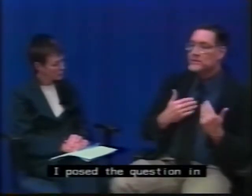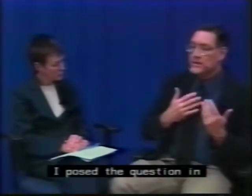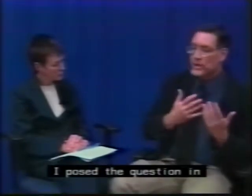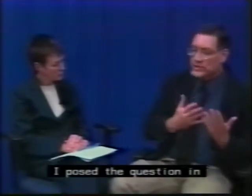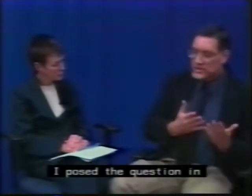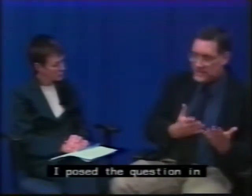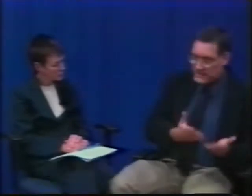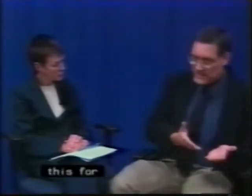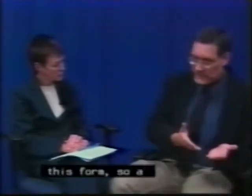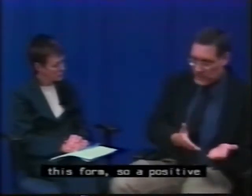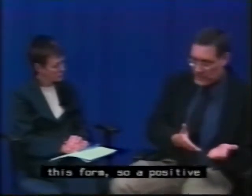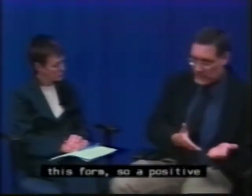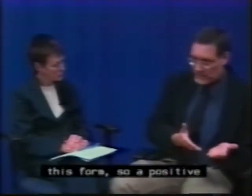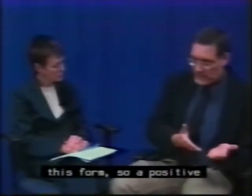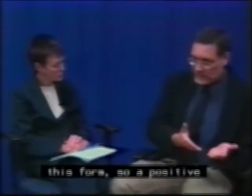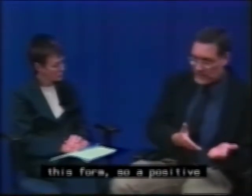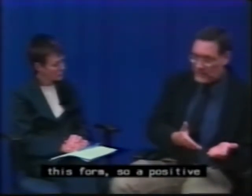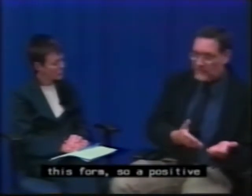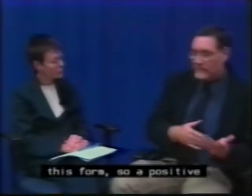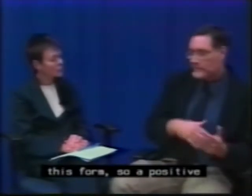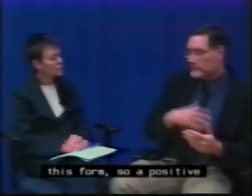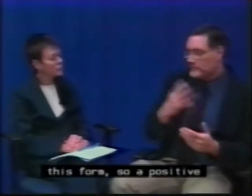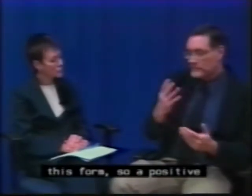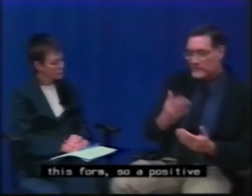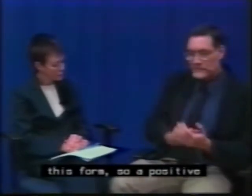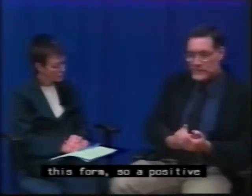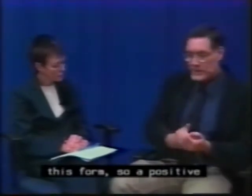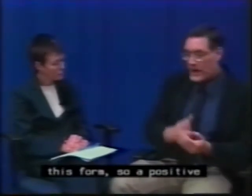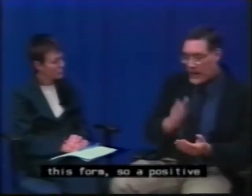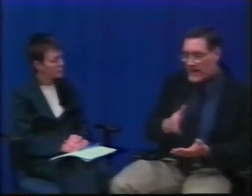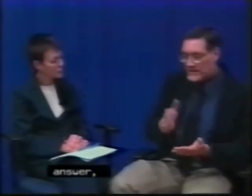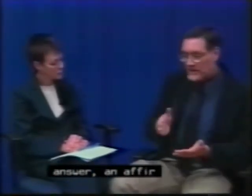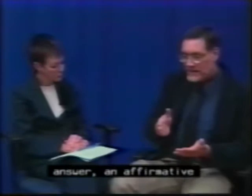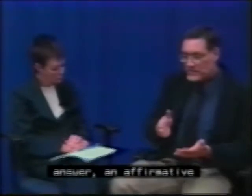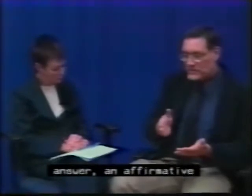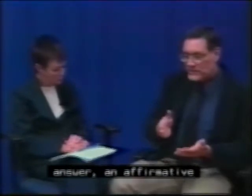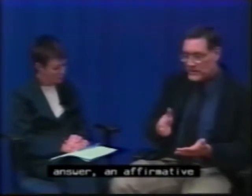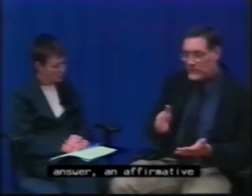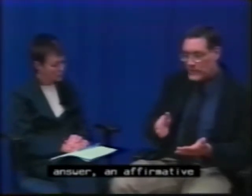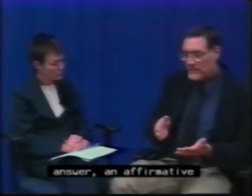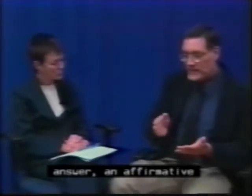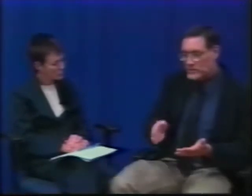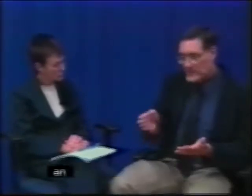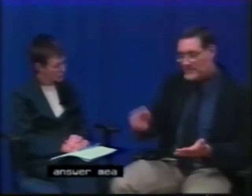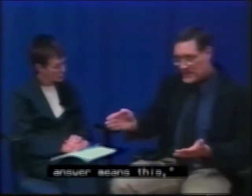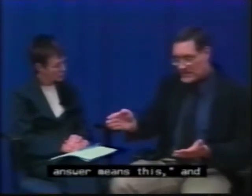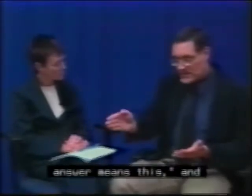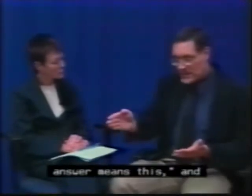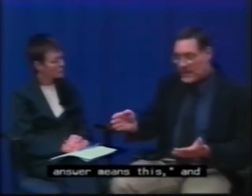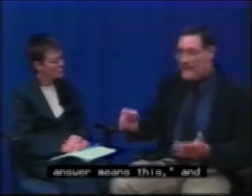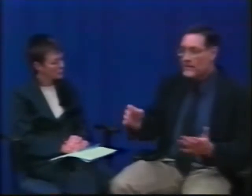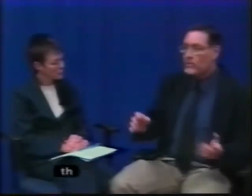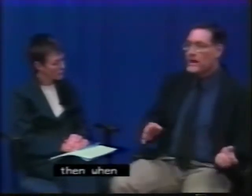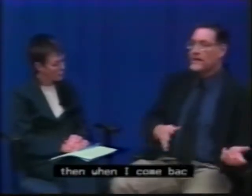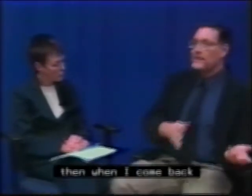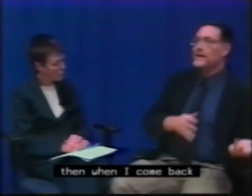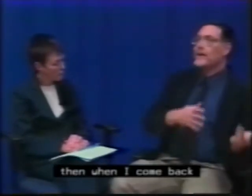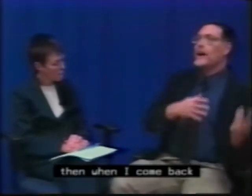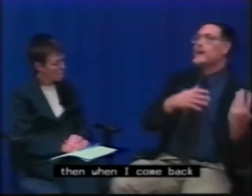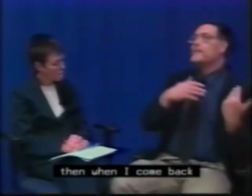the question in this form. So that a positive answer, an affirmative answer means this. And then when I come